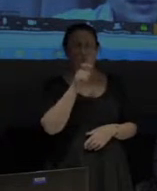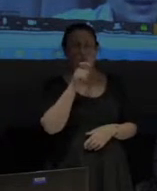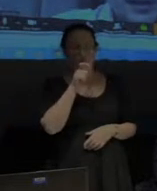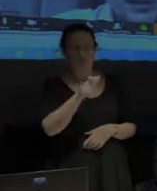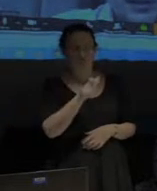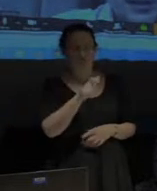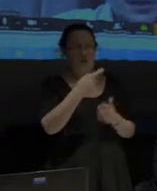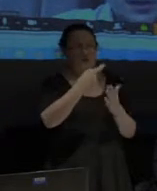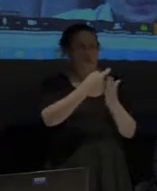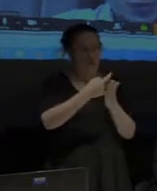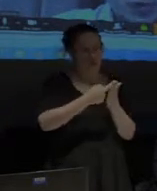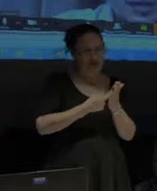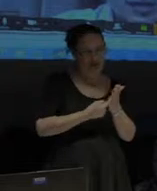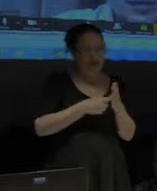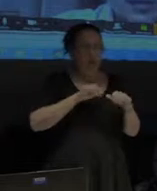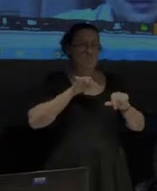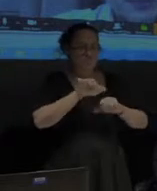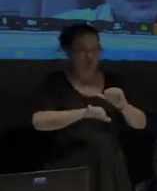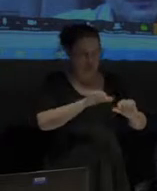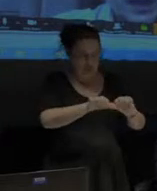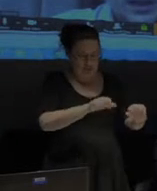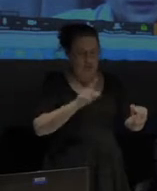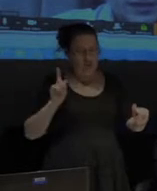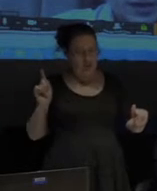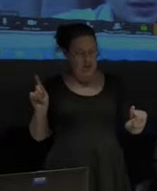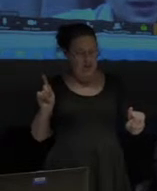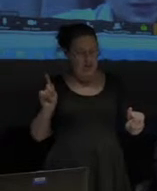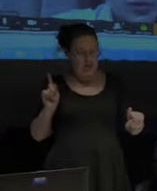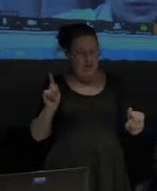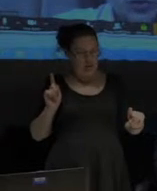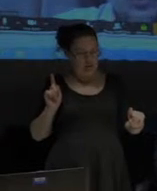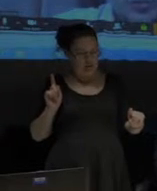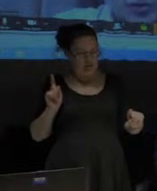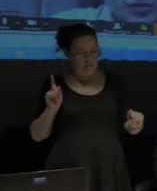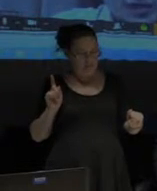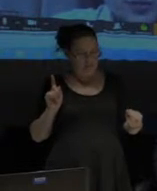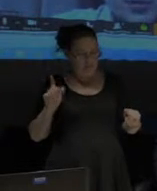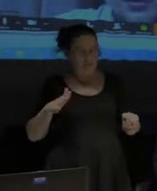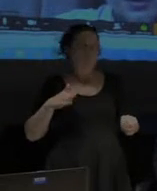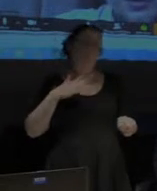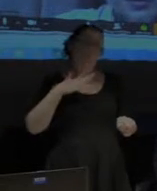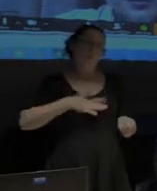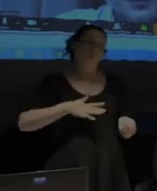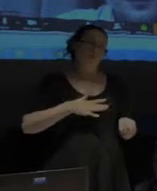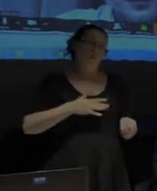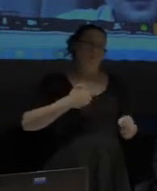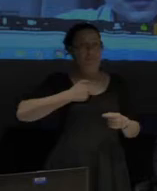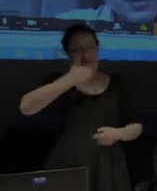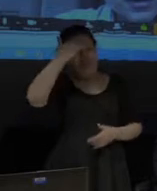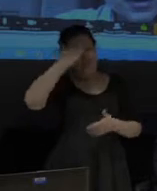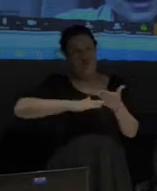policies and processes, and I wanted to contribute an experience.